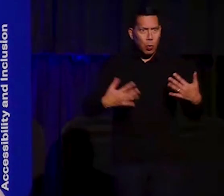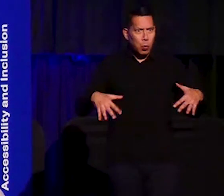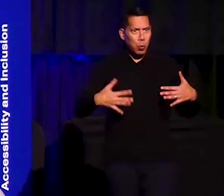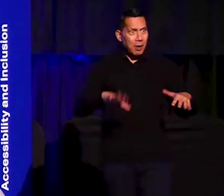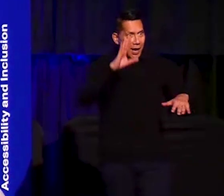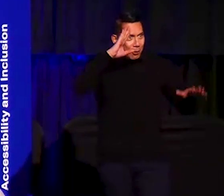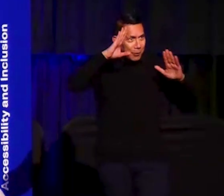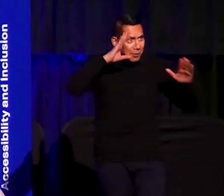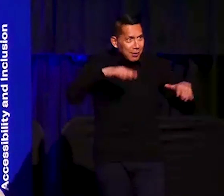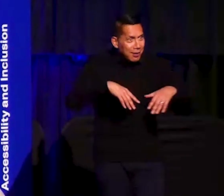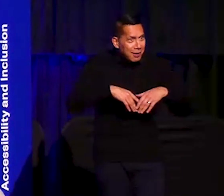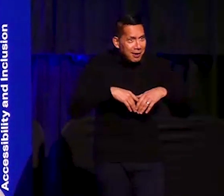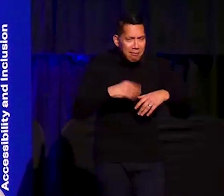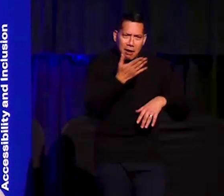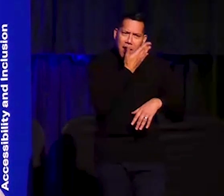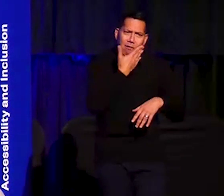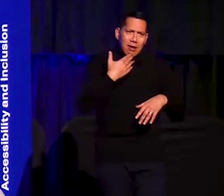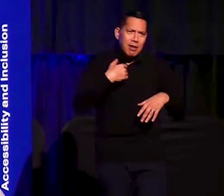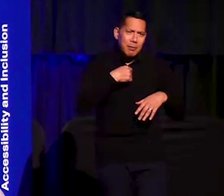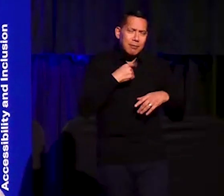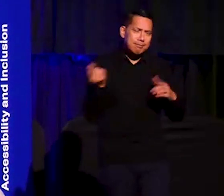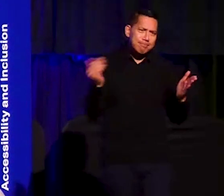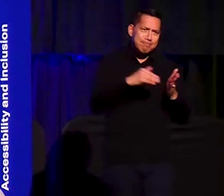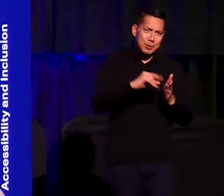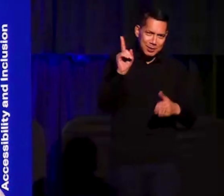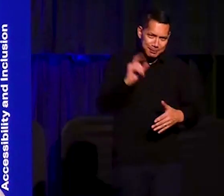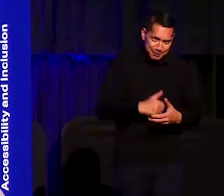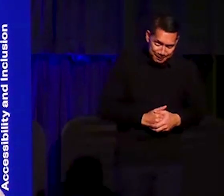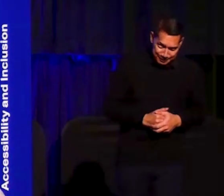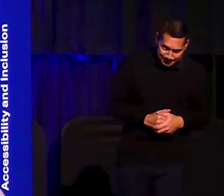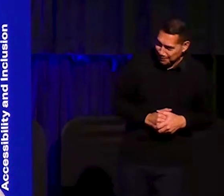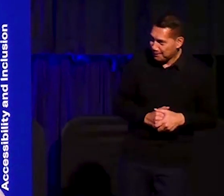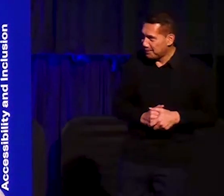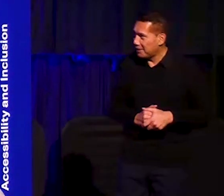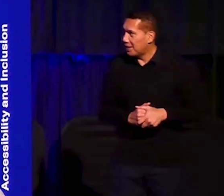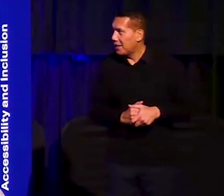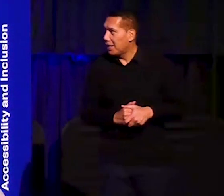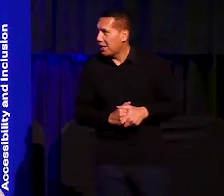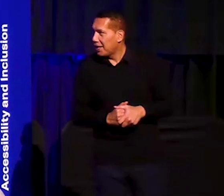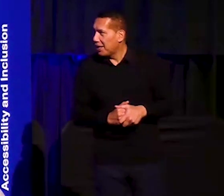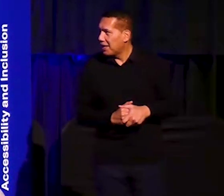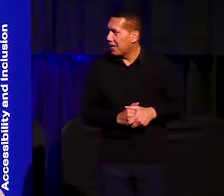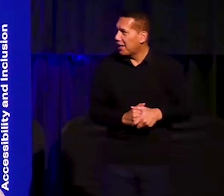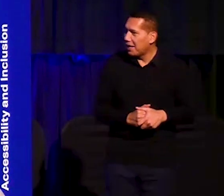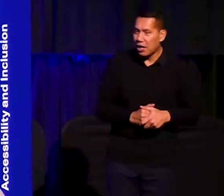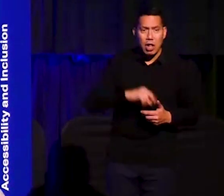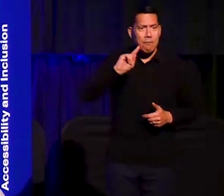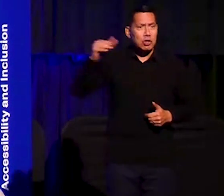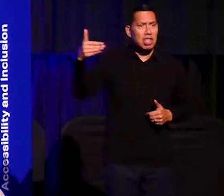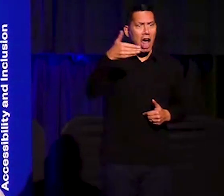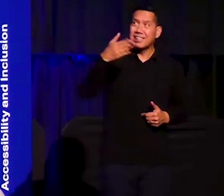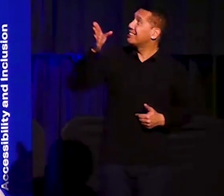everyone. It is so lovely to be here today. Um, I've got on my first slide here, I've